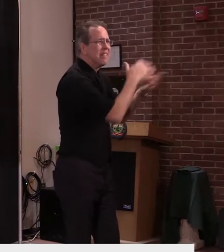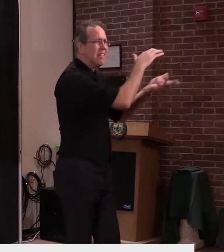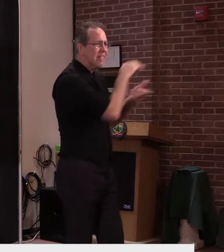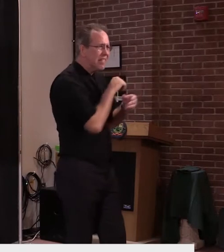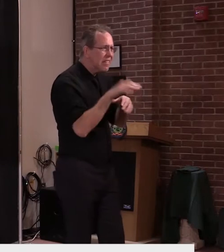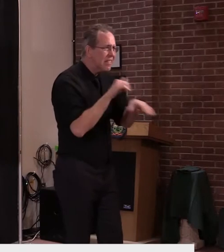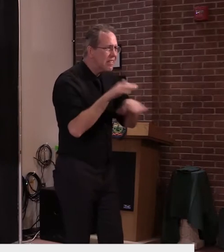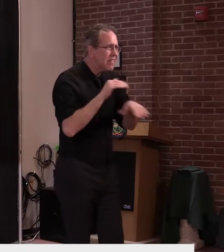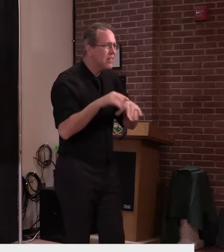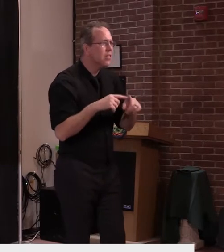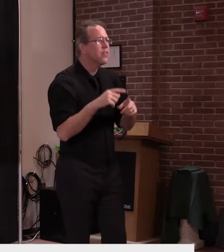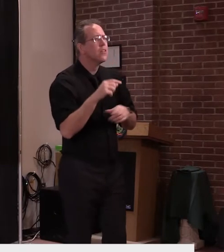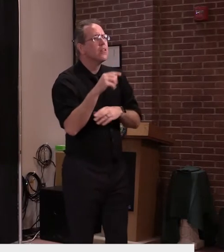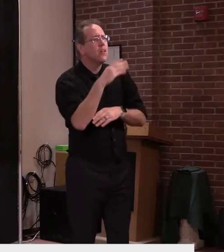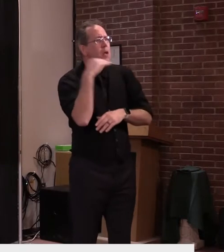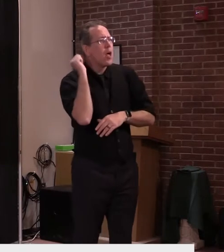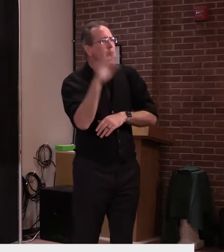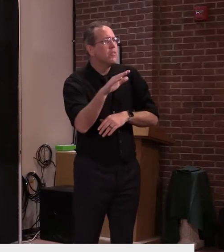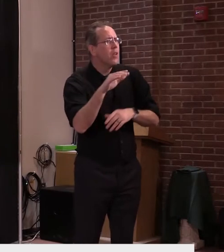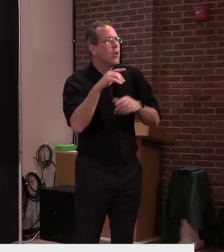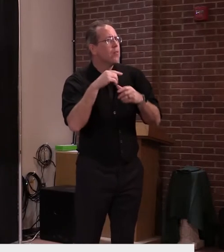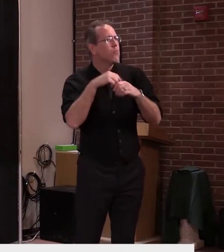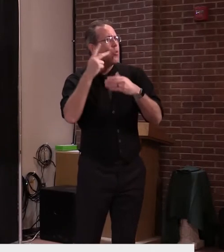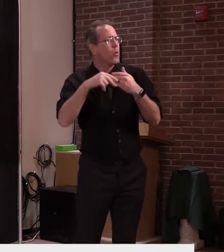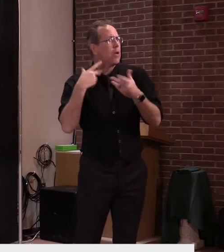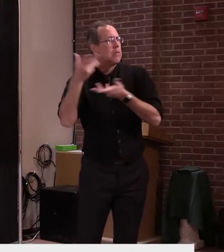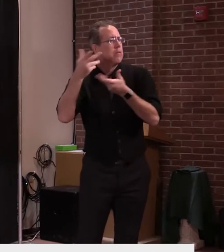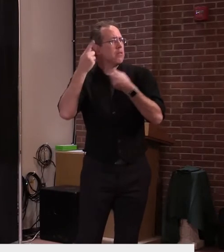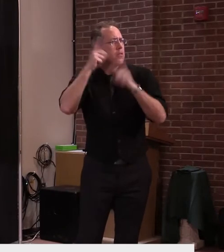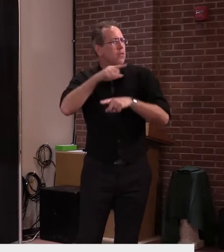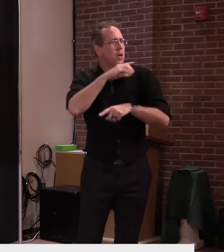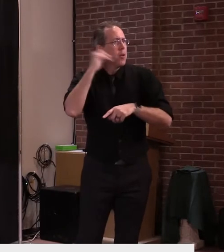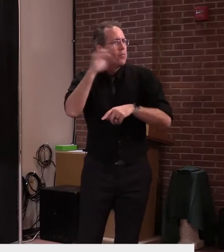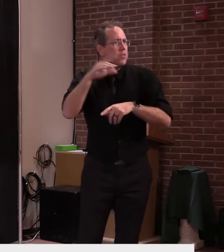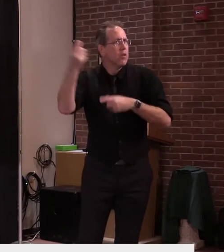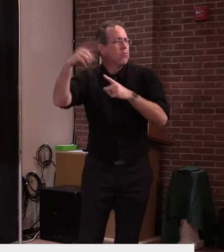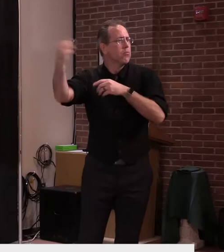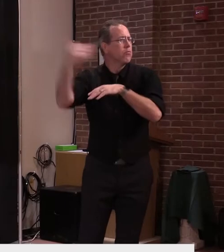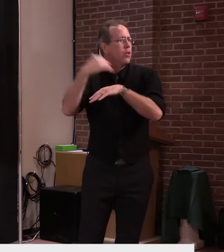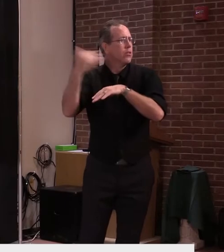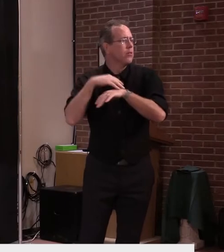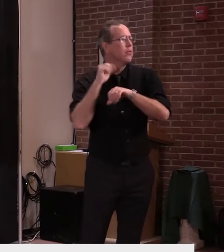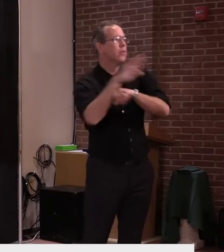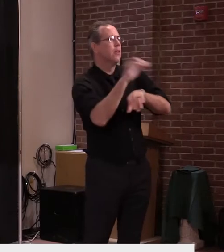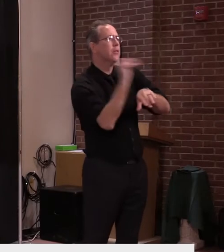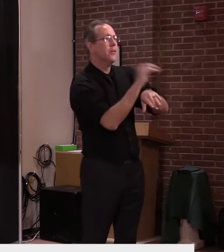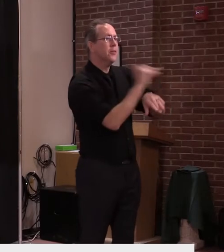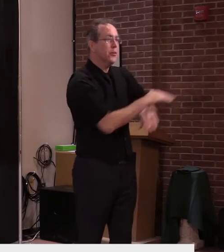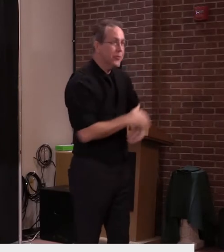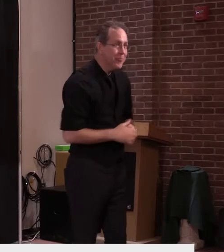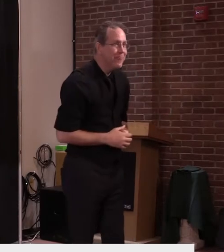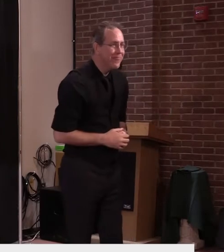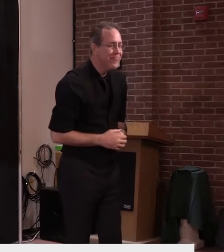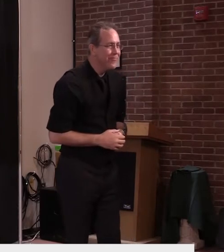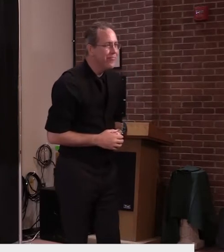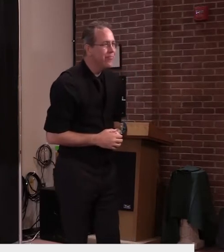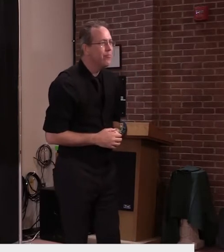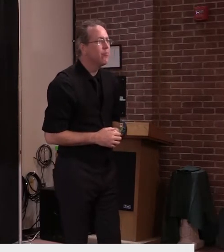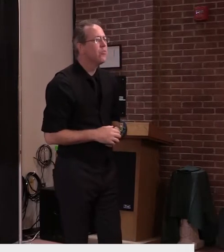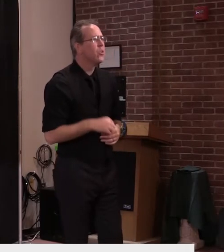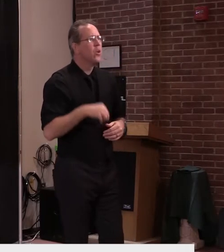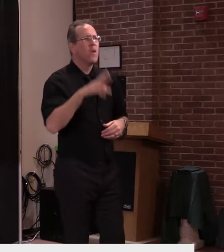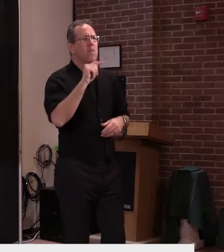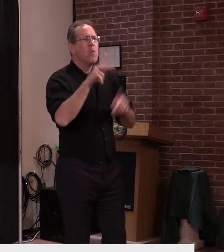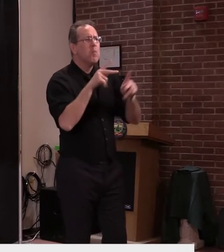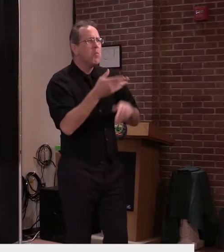mentioned. Vermonters have done their part in so many times during the pandemic. We're once again, as we enter into this